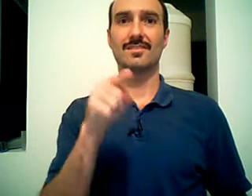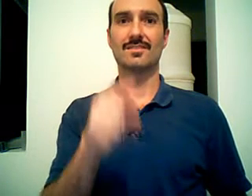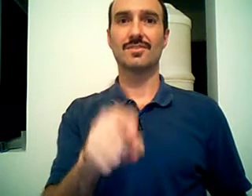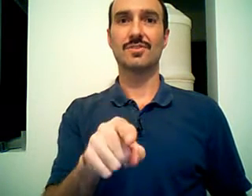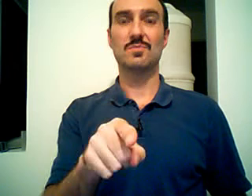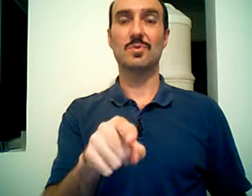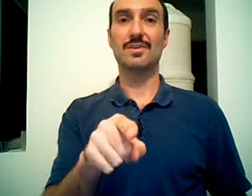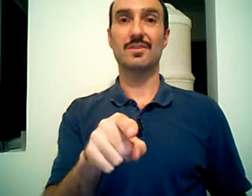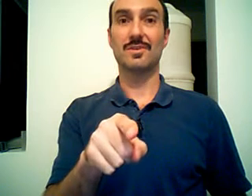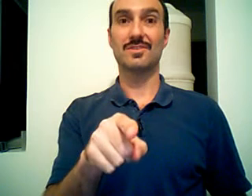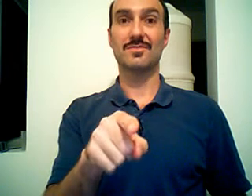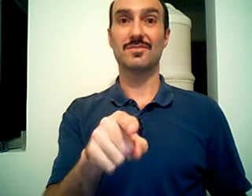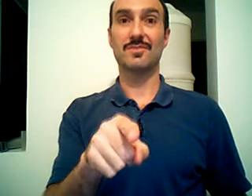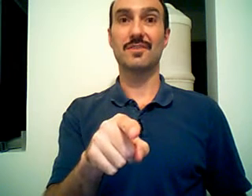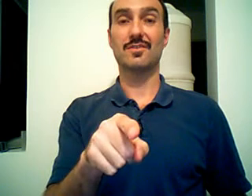You just point at the person right in front of you.